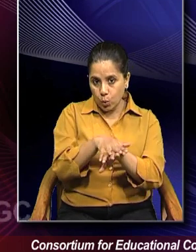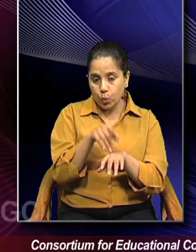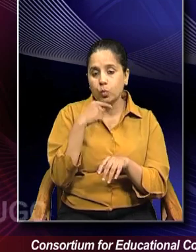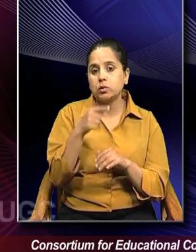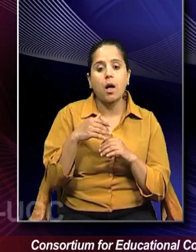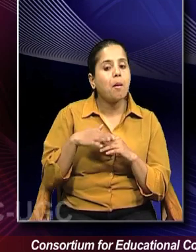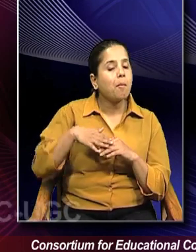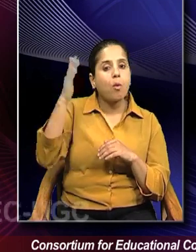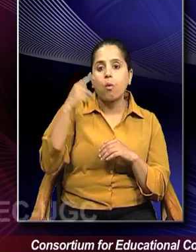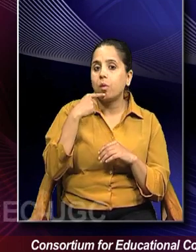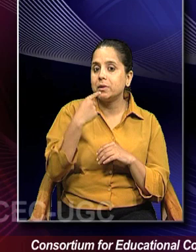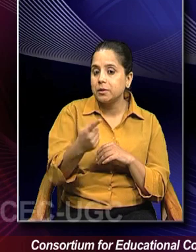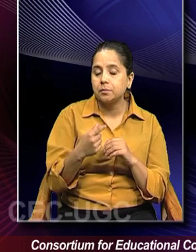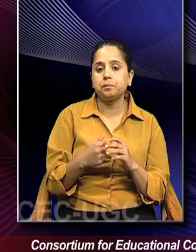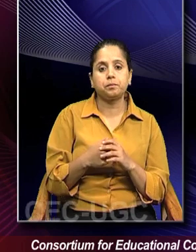much more